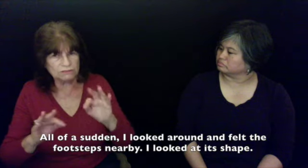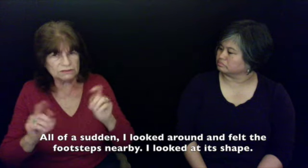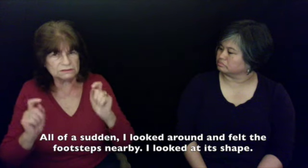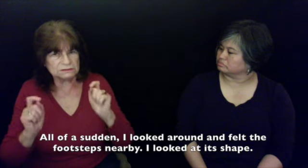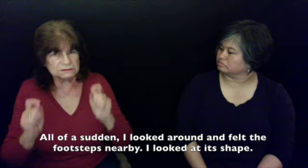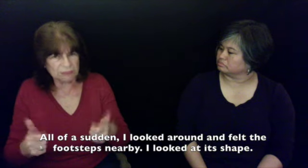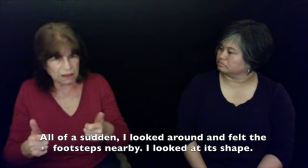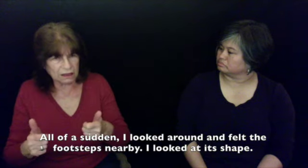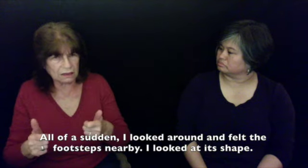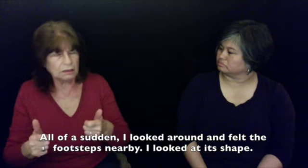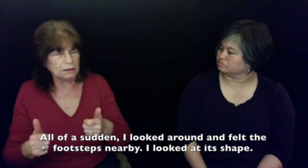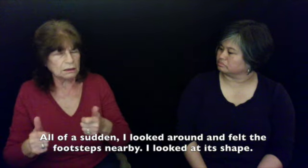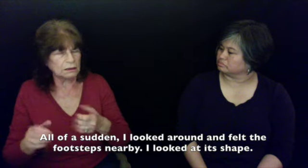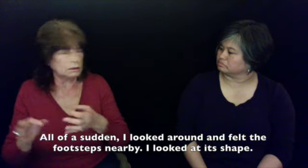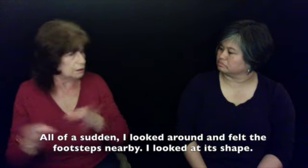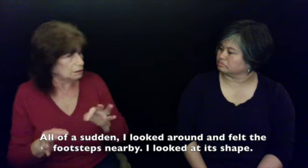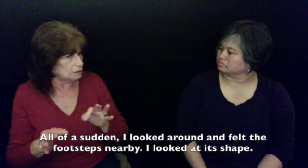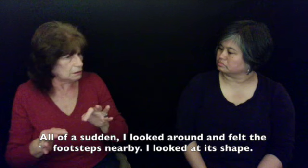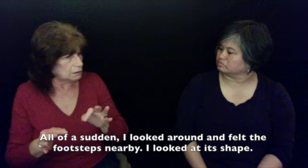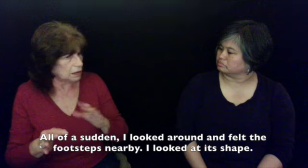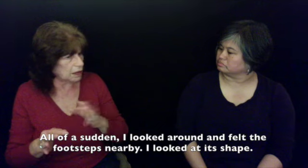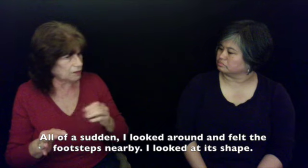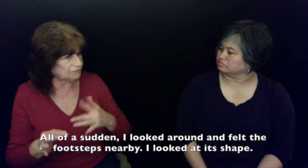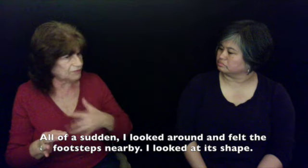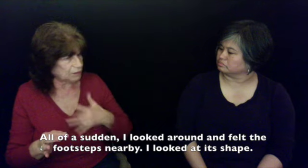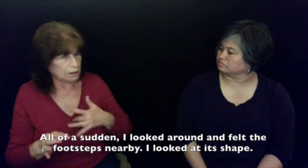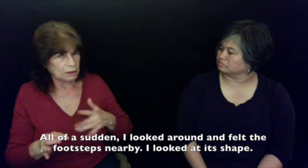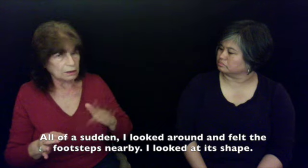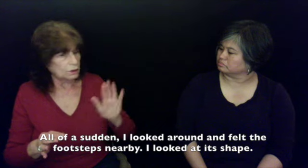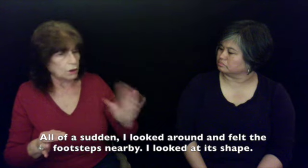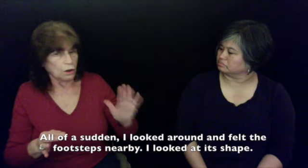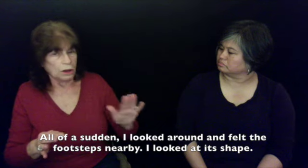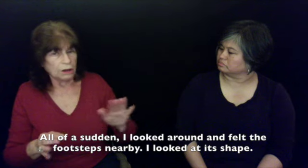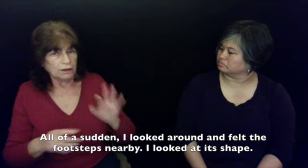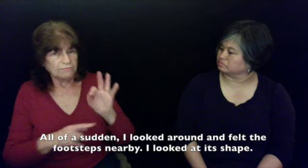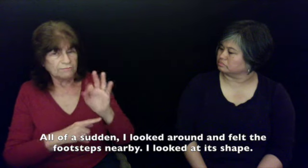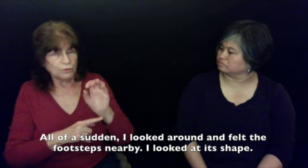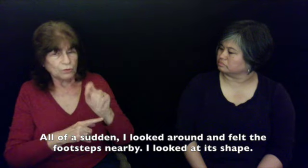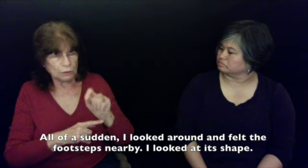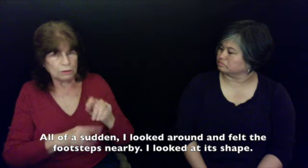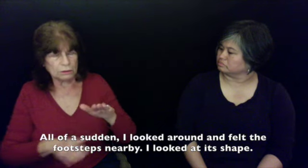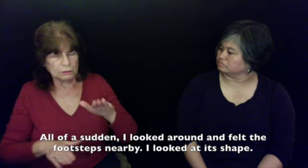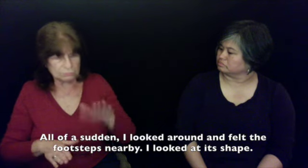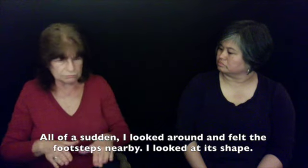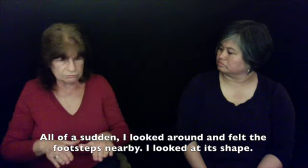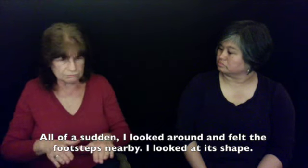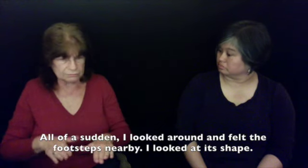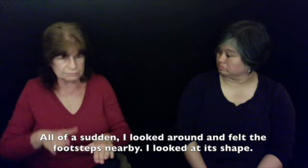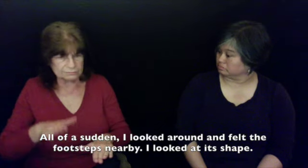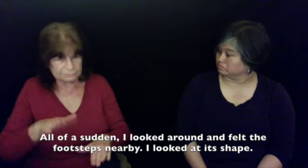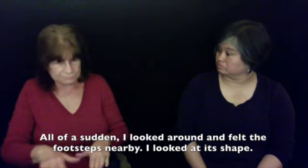And all of a sudden, I looked around and felt this footsteps nearby. I looked at its